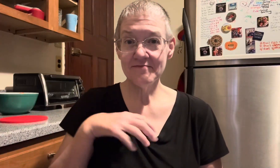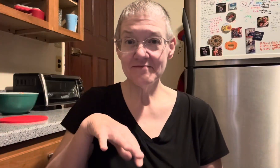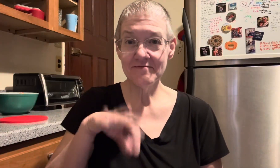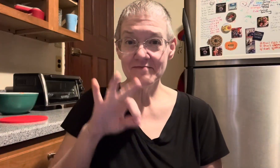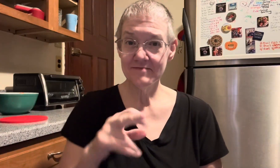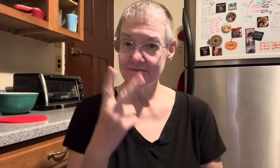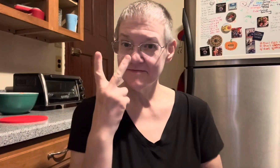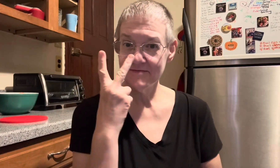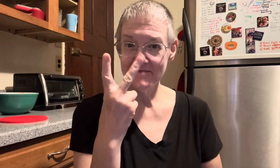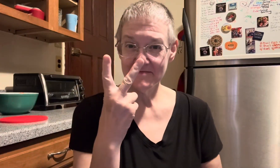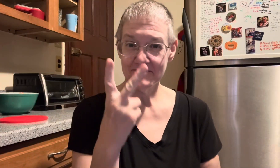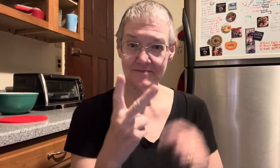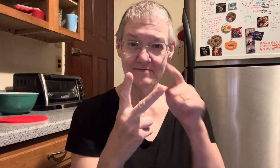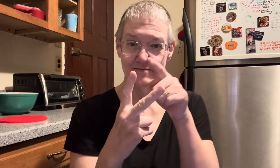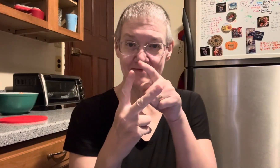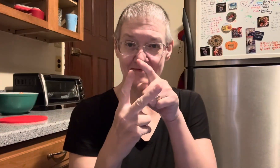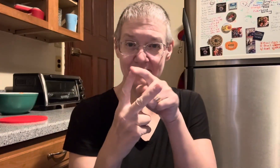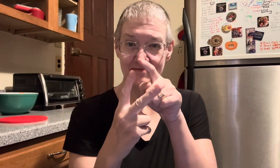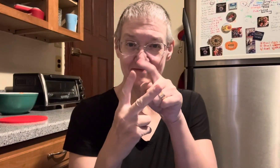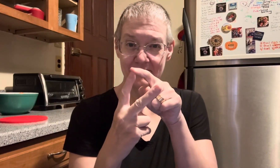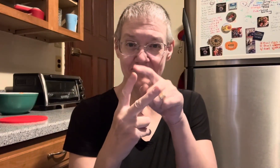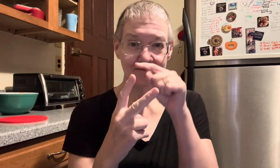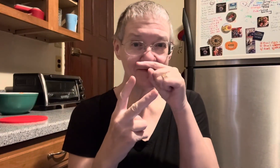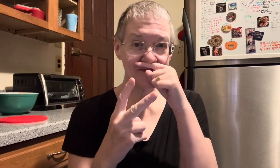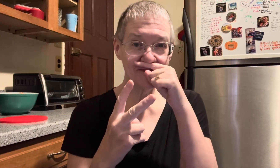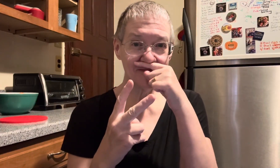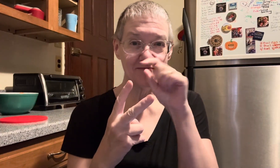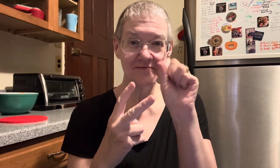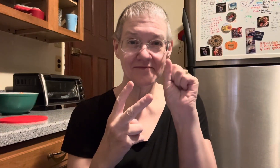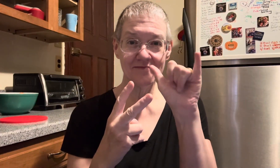I found 2, corn syrup